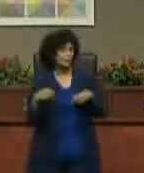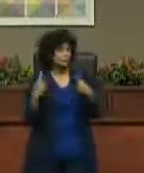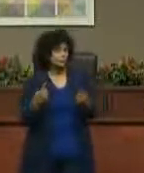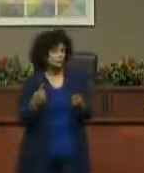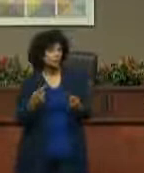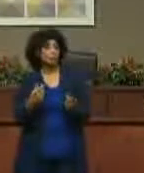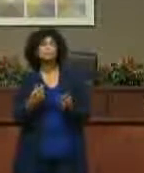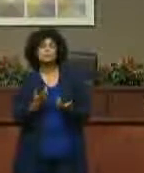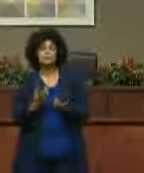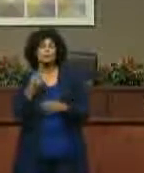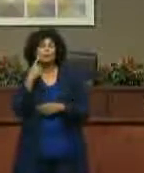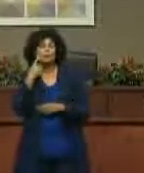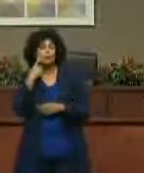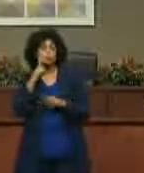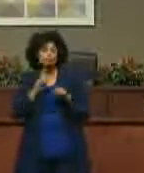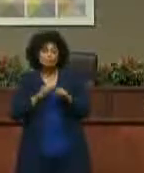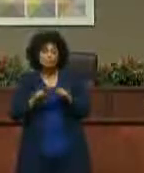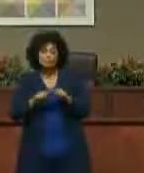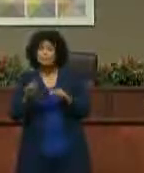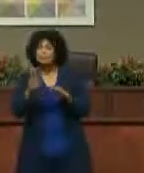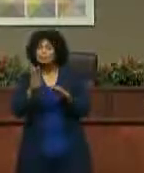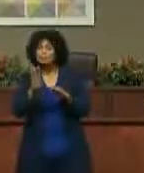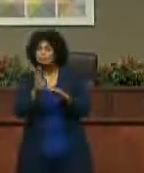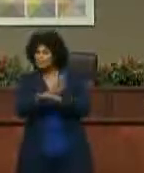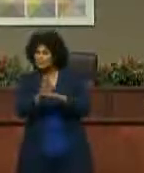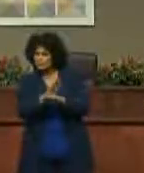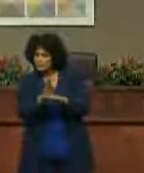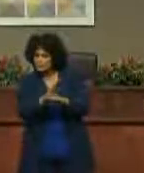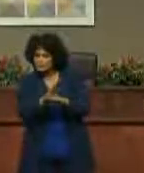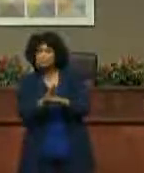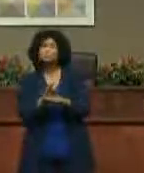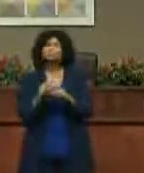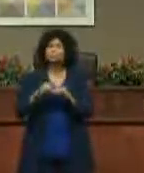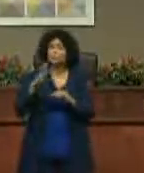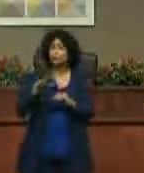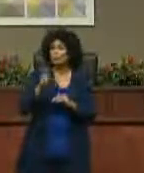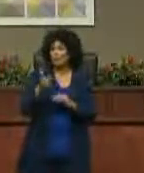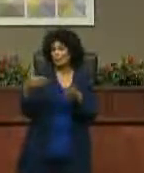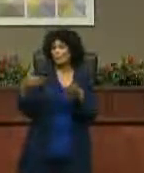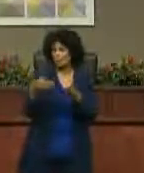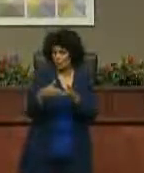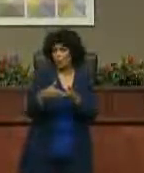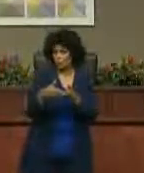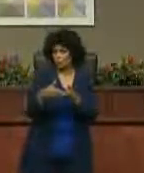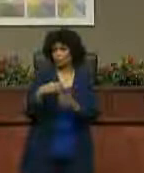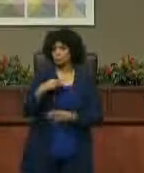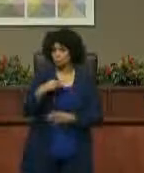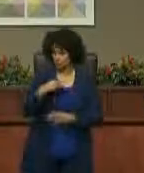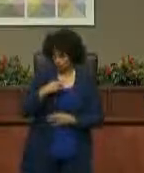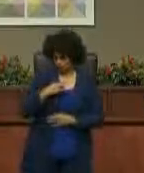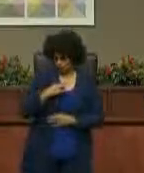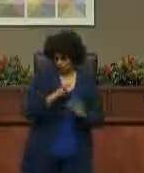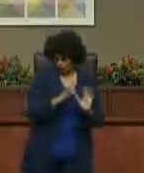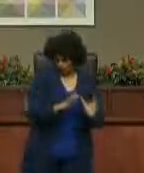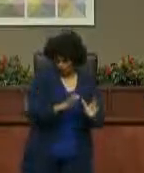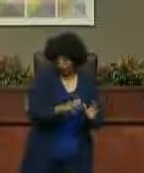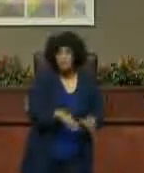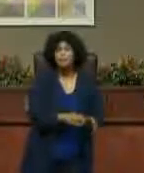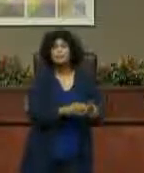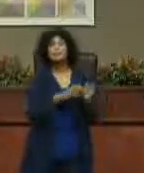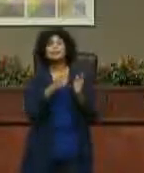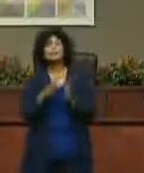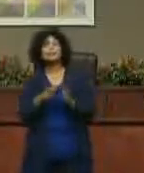individuals of companies register for the program, with over 4,600 that actually